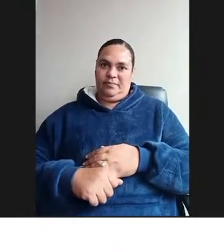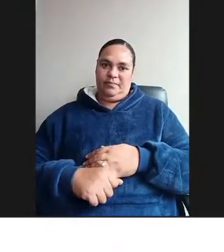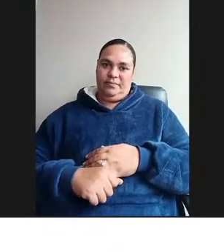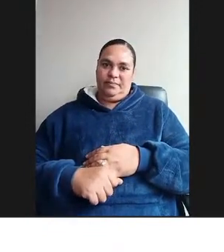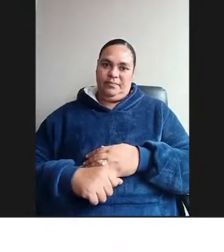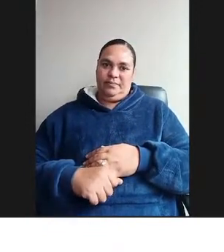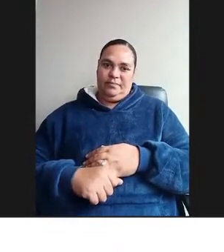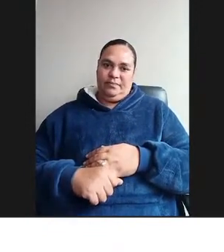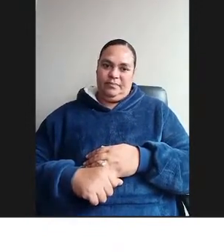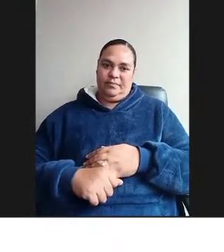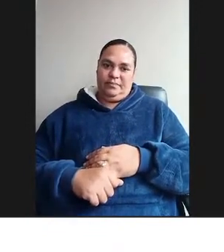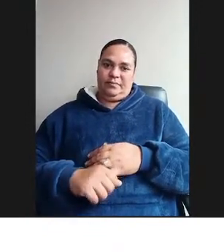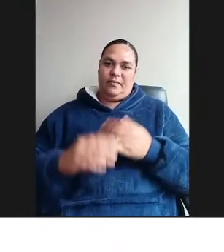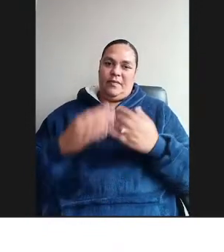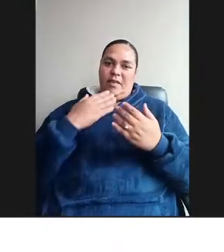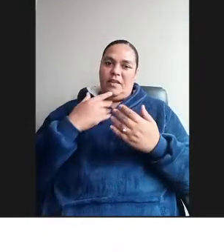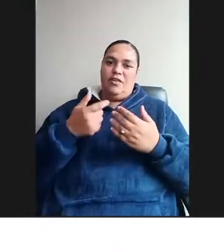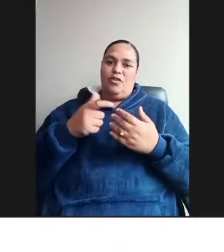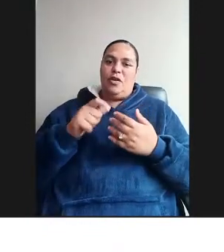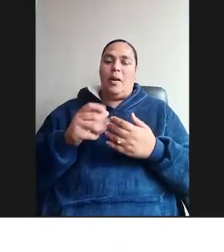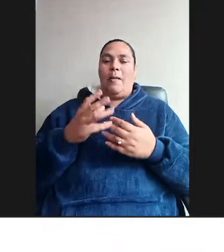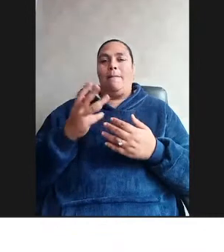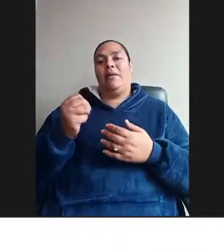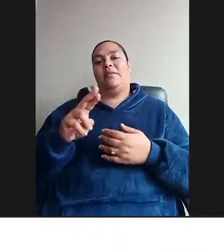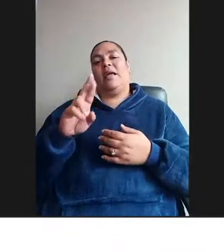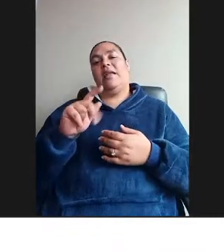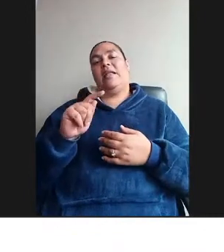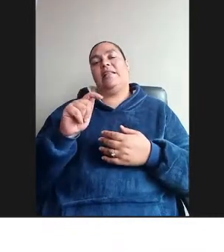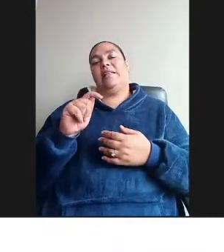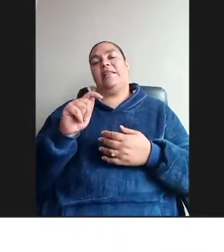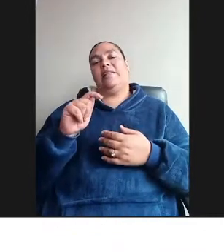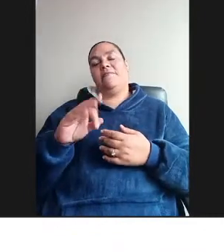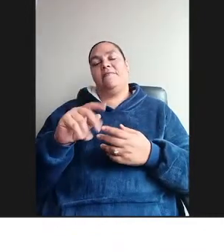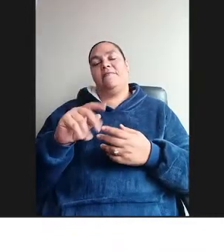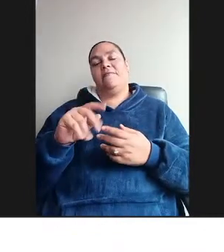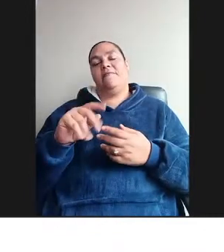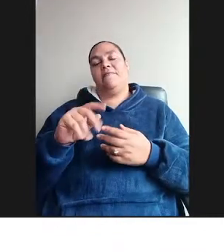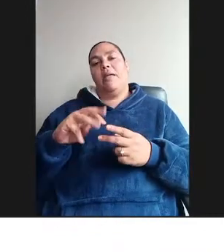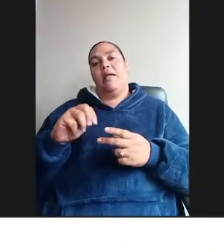Thank you, Chairperson. It would be Mr. Retief and Mr. Stimele. Thank you.